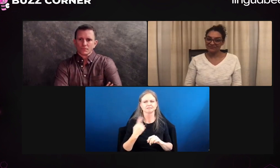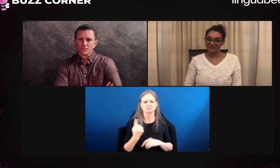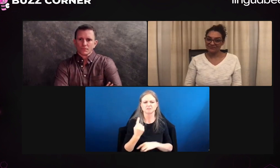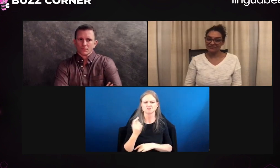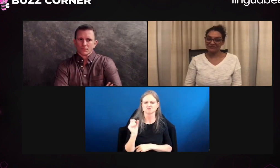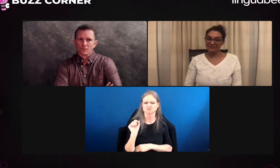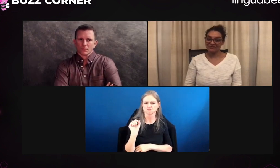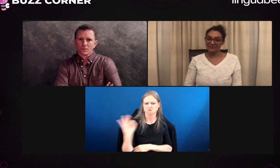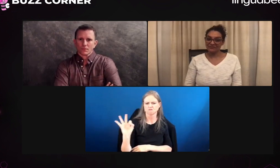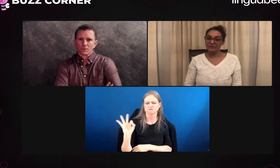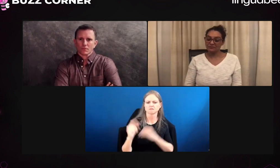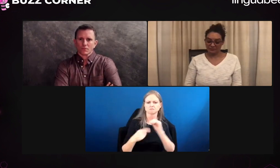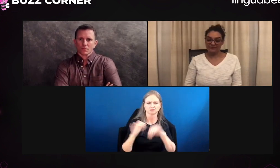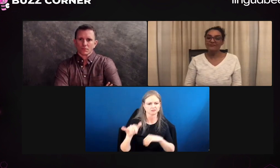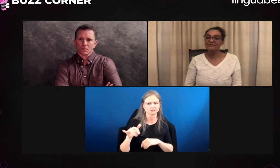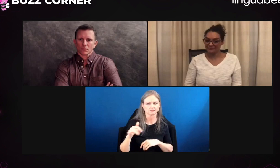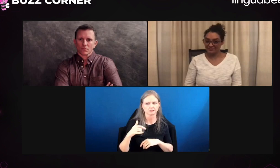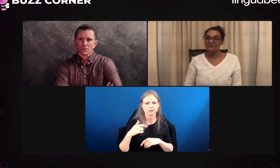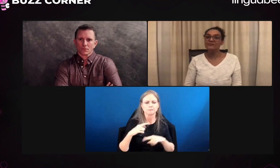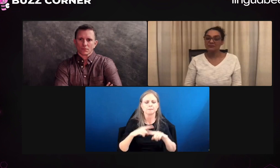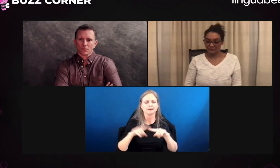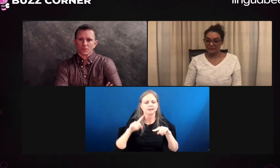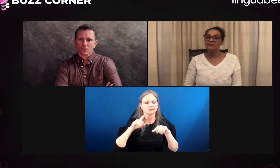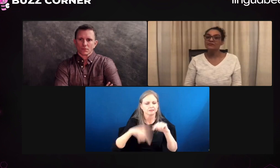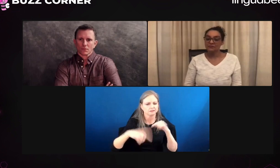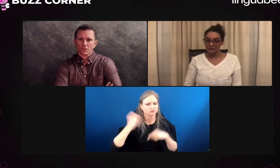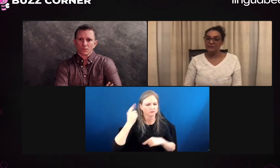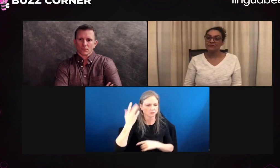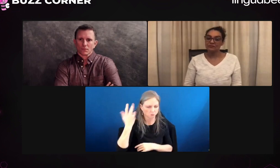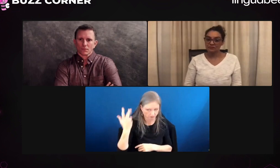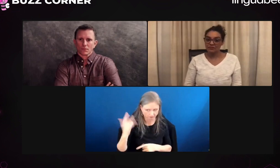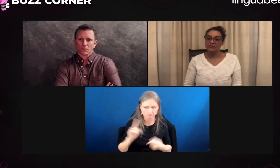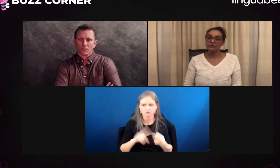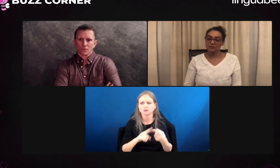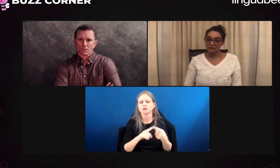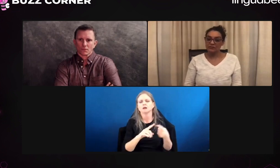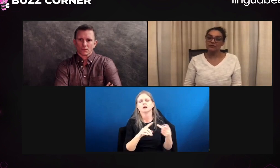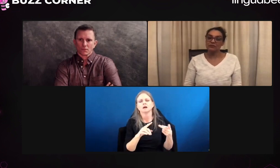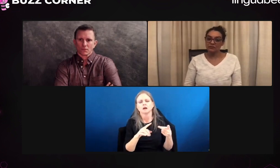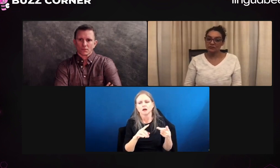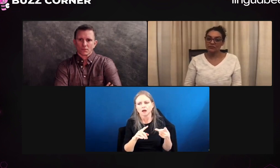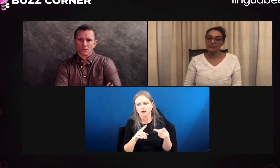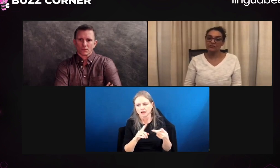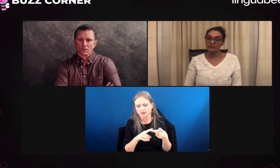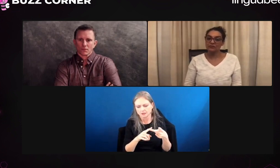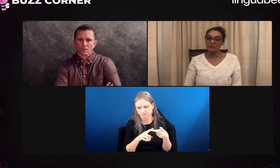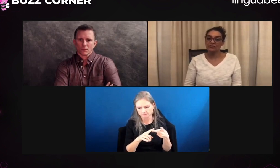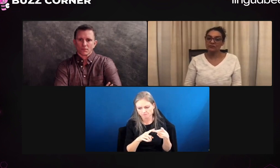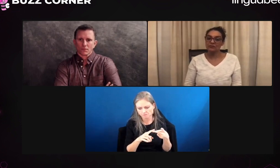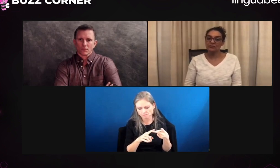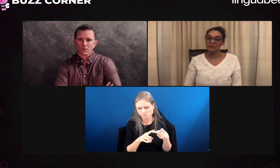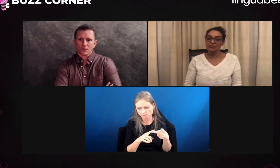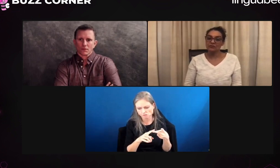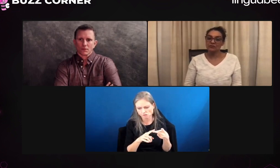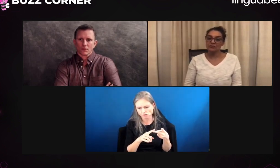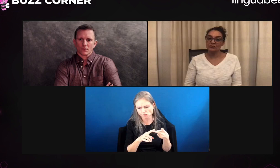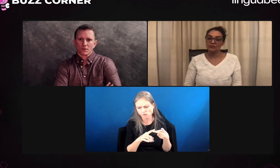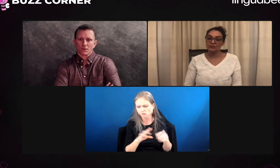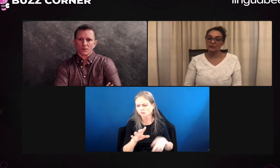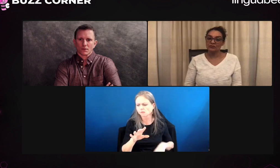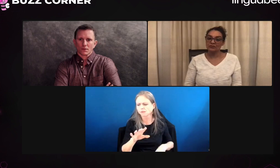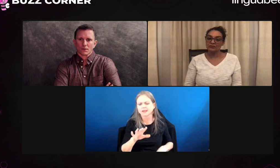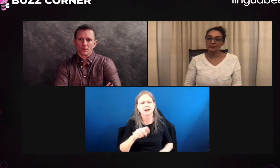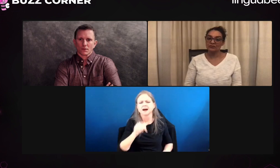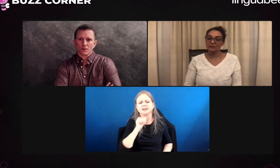interpreters, and I'm sorry to say this, but it's a turnoff, and there are issues there that, again, that I